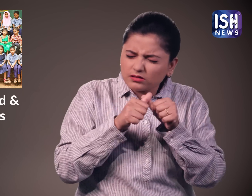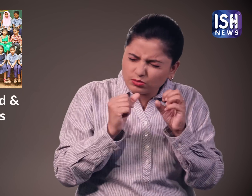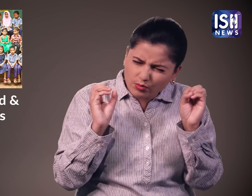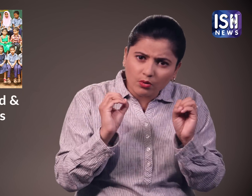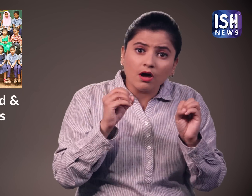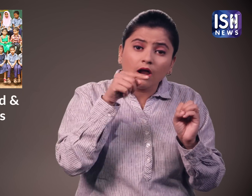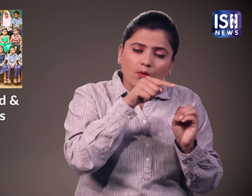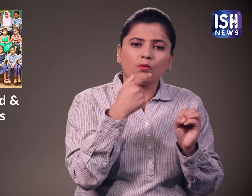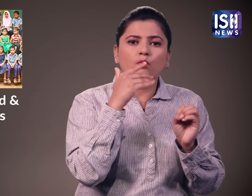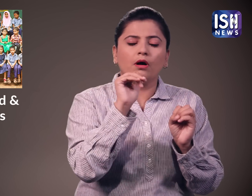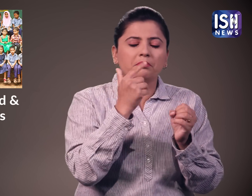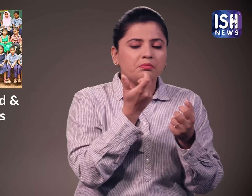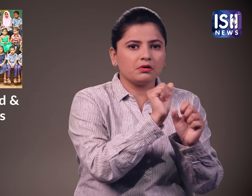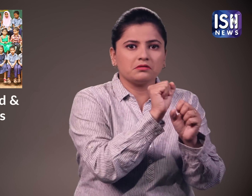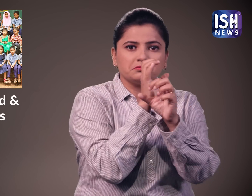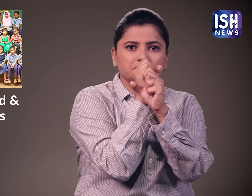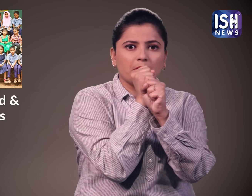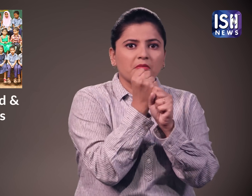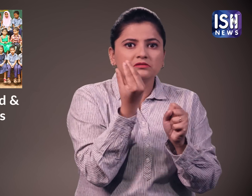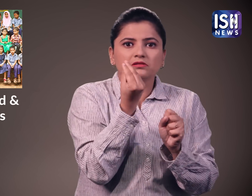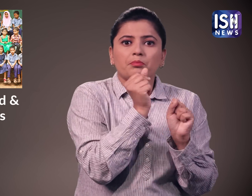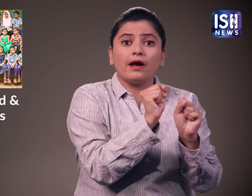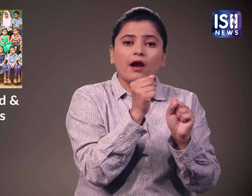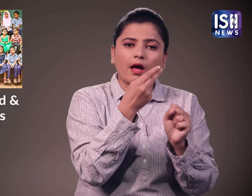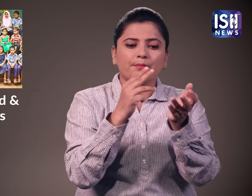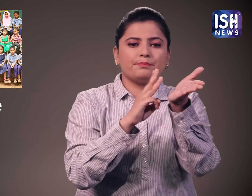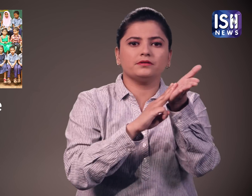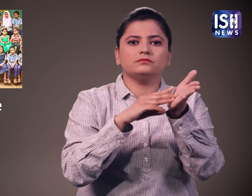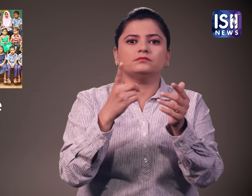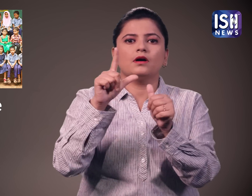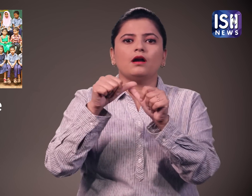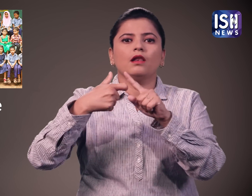Since there is a secret associated with the lake, it is called Mystery Lake.